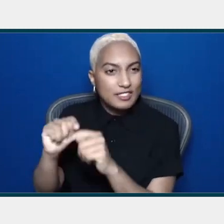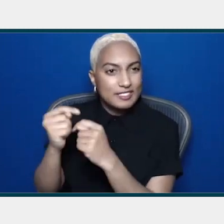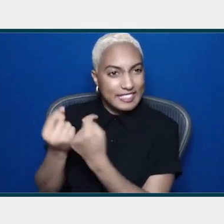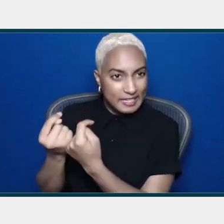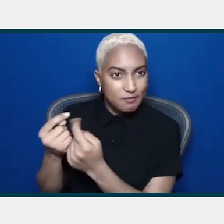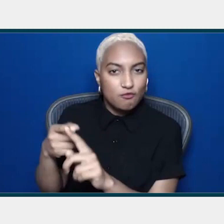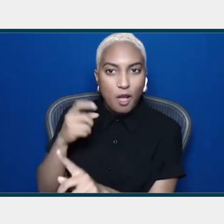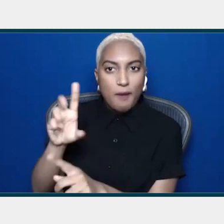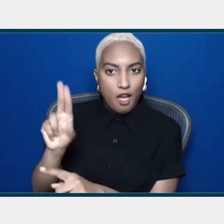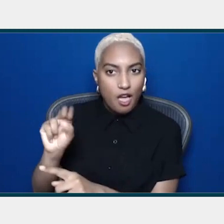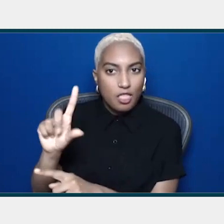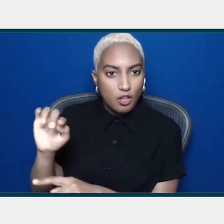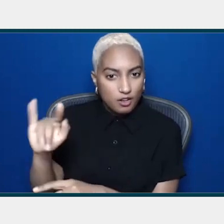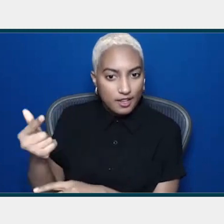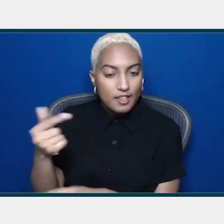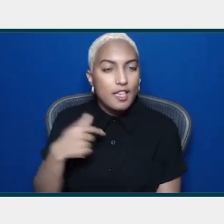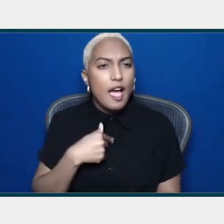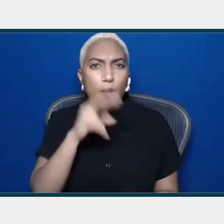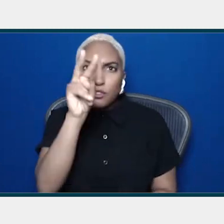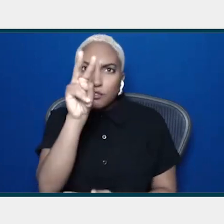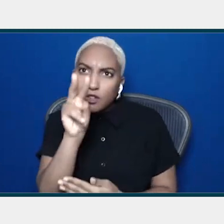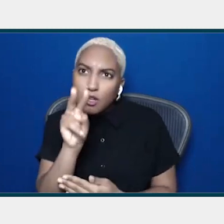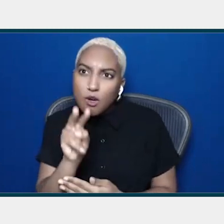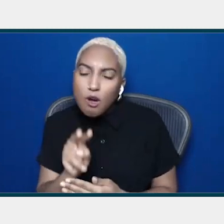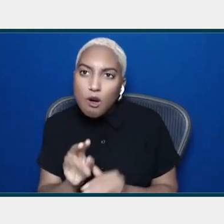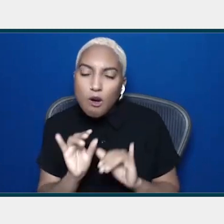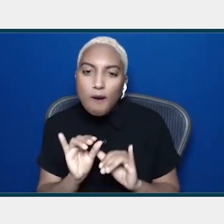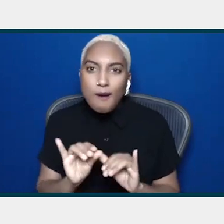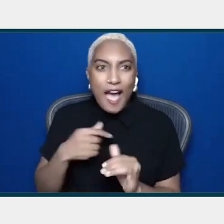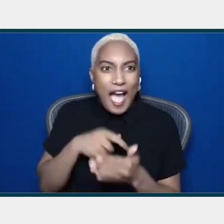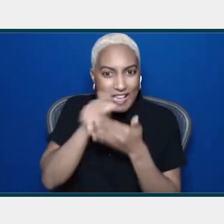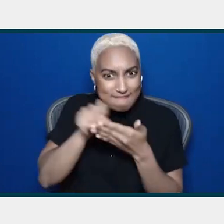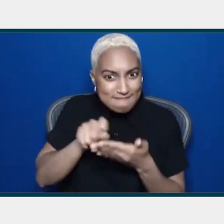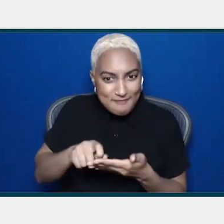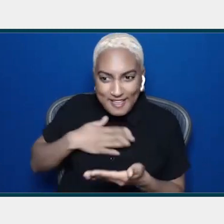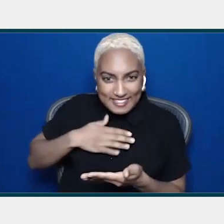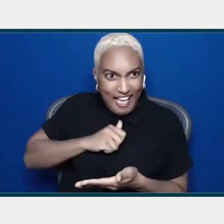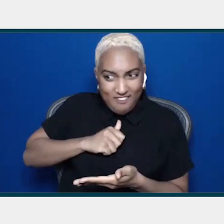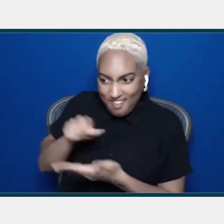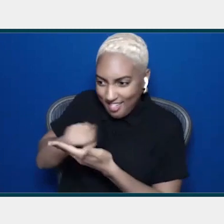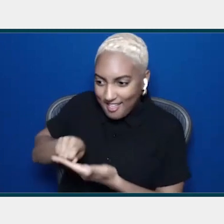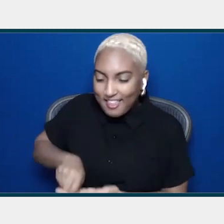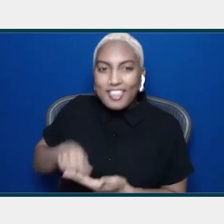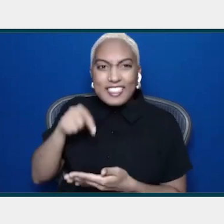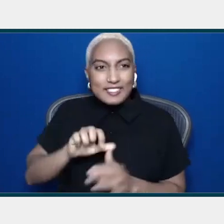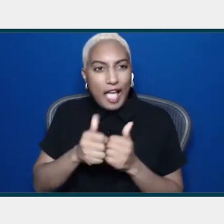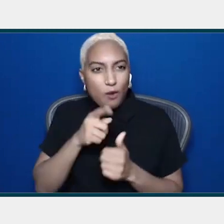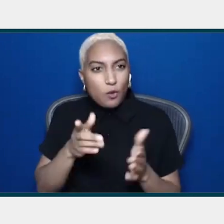your needs as a diverse person to be met. As a Black woman living in this society, I was like, all